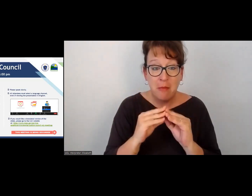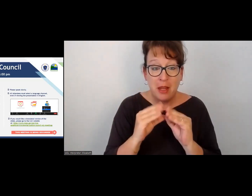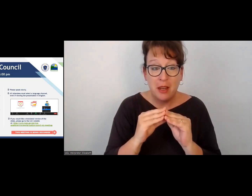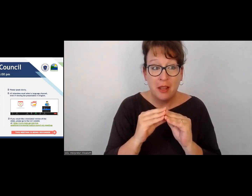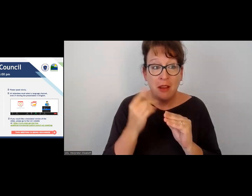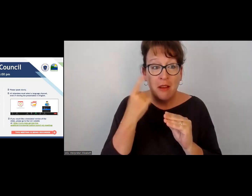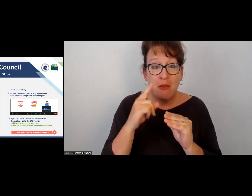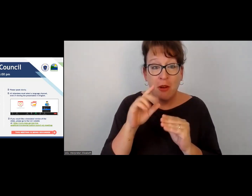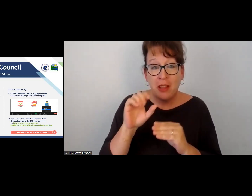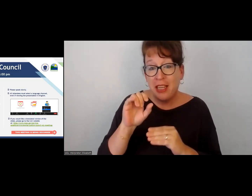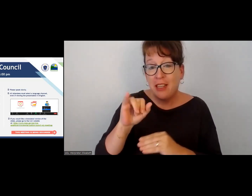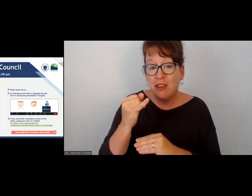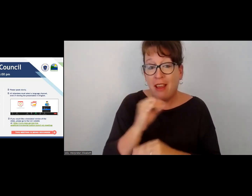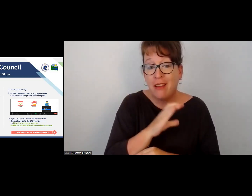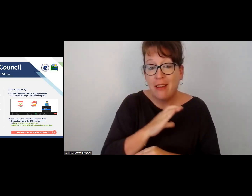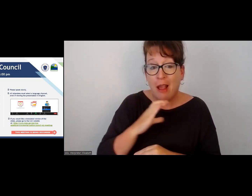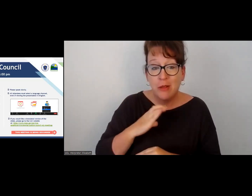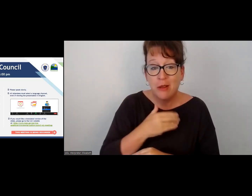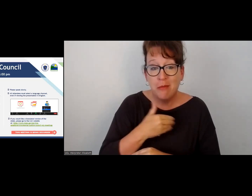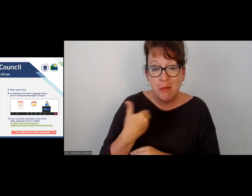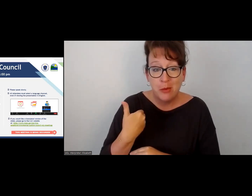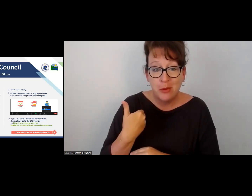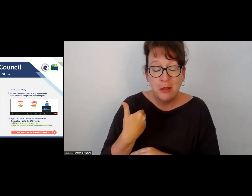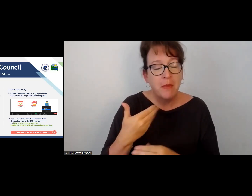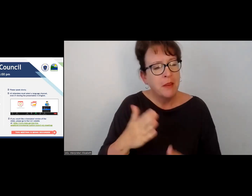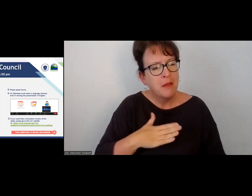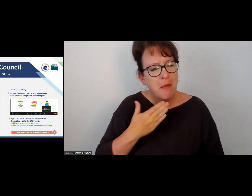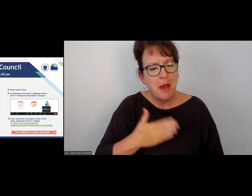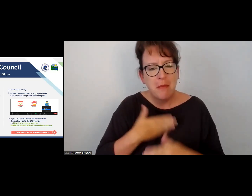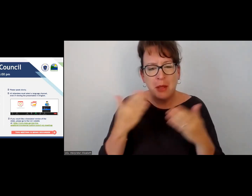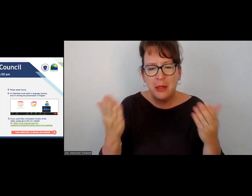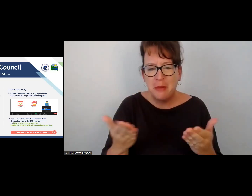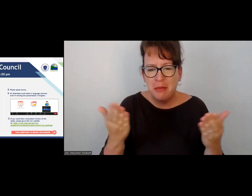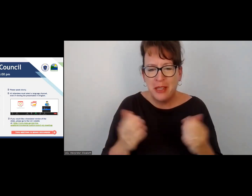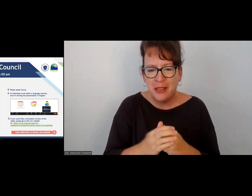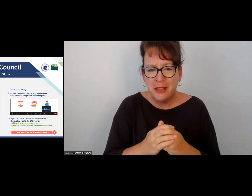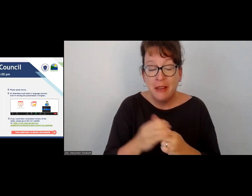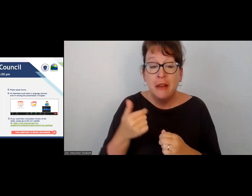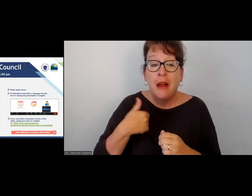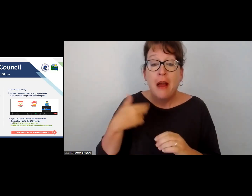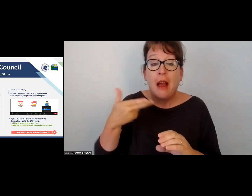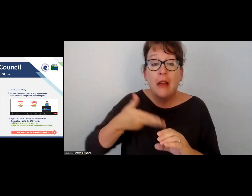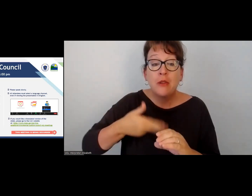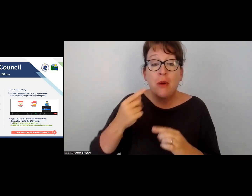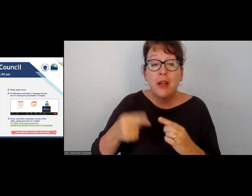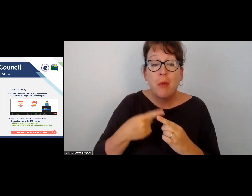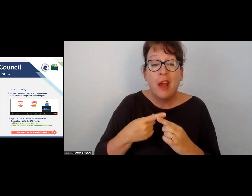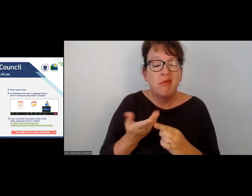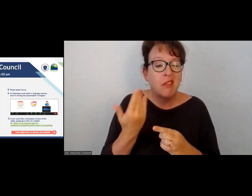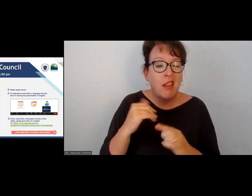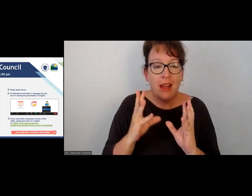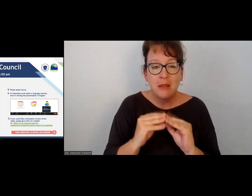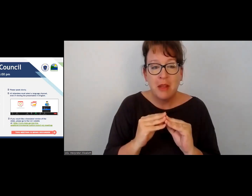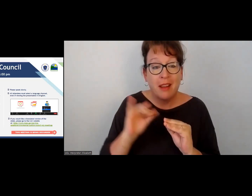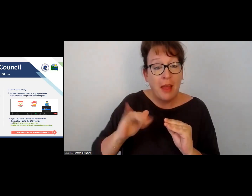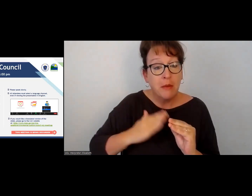Council EJ Council, and I'm really happy to be here. I joined last meeting as my first